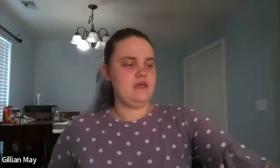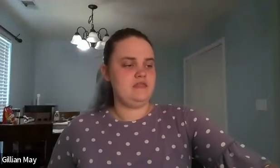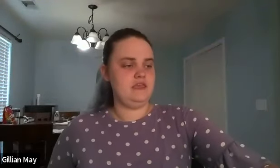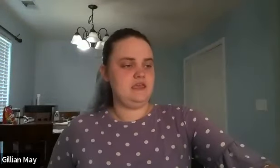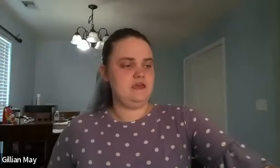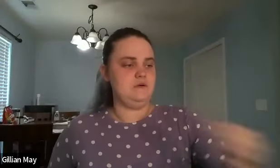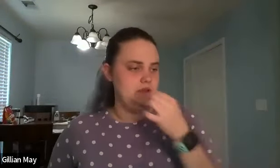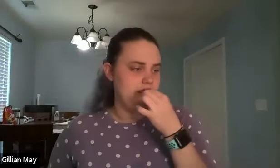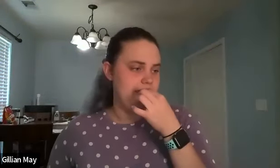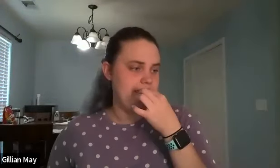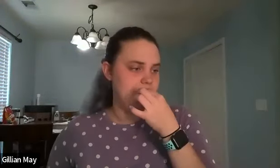And then we have,